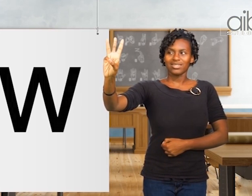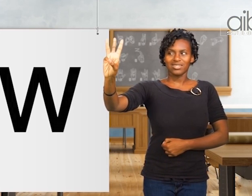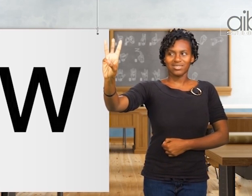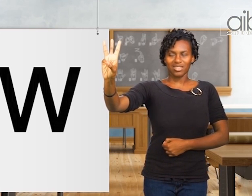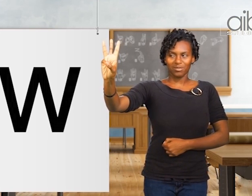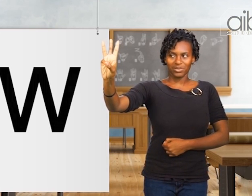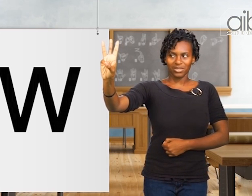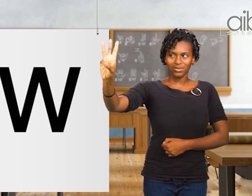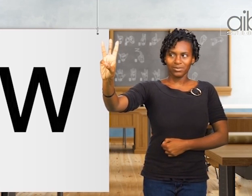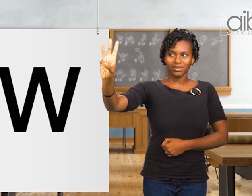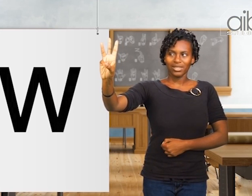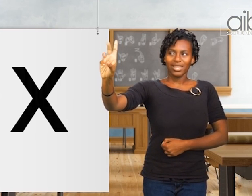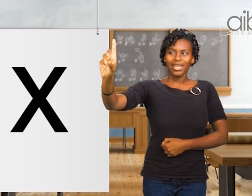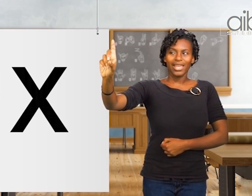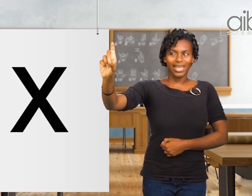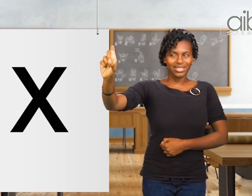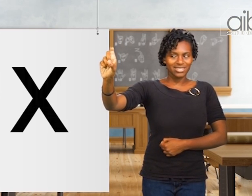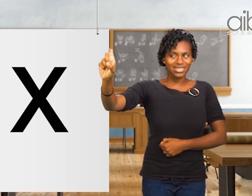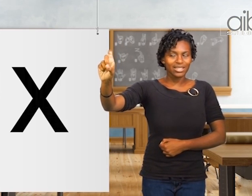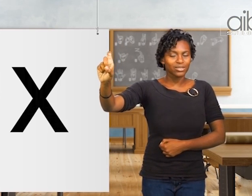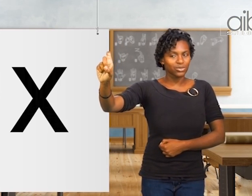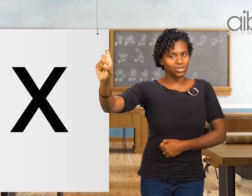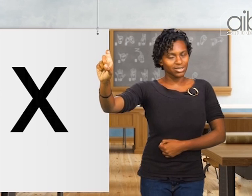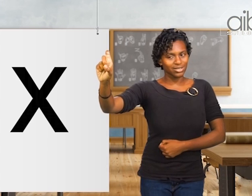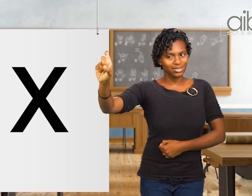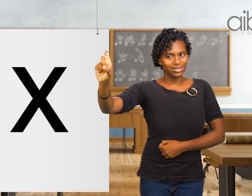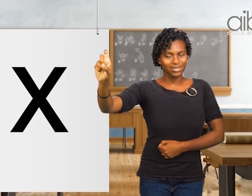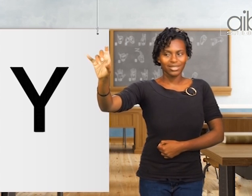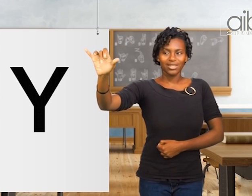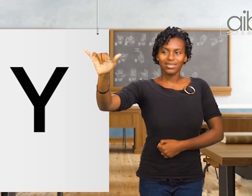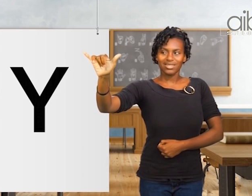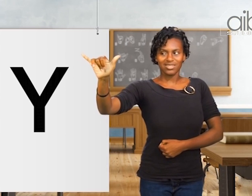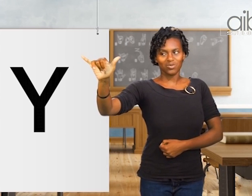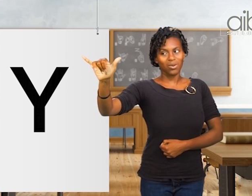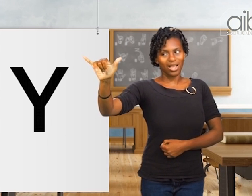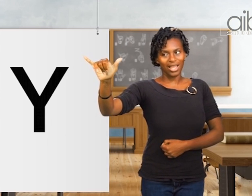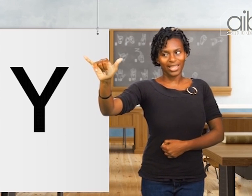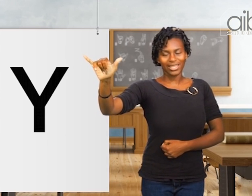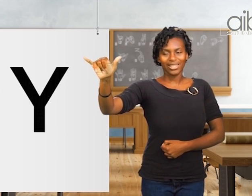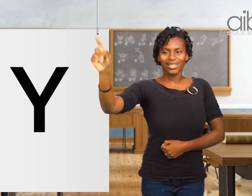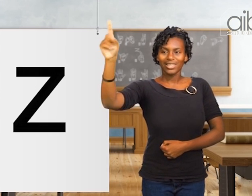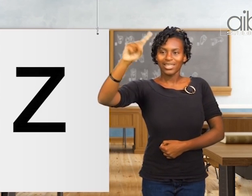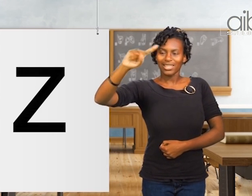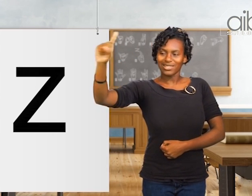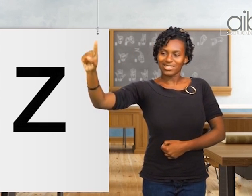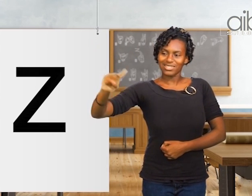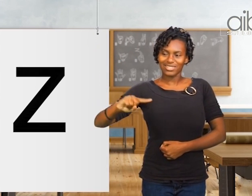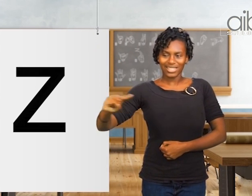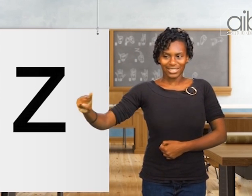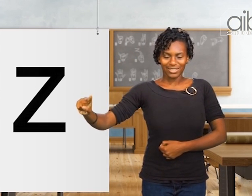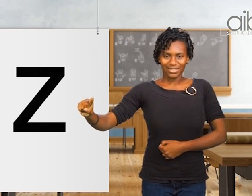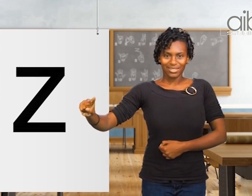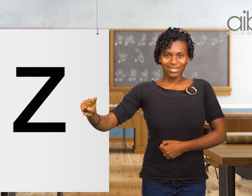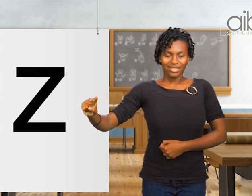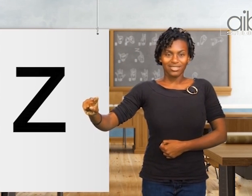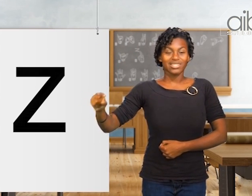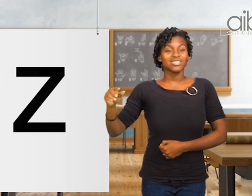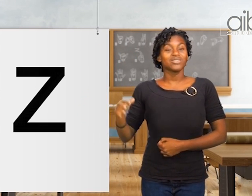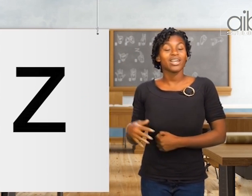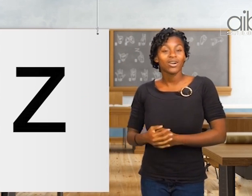is W. X is like a little hook. This is Y. And this is Z. So let's do that all